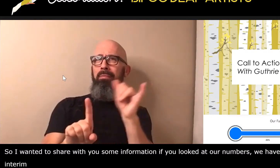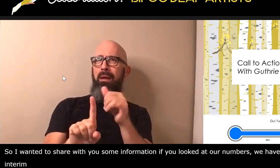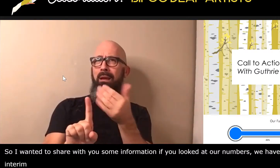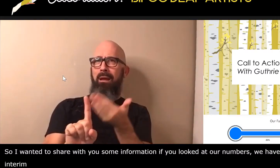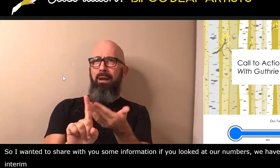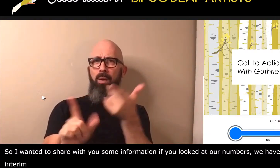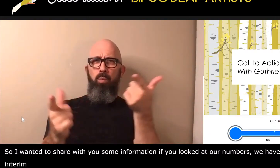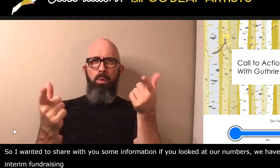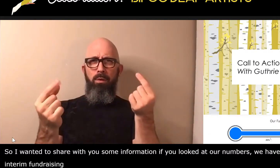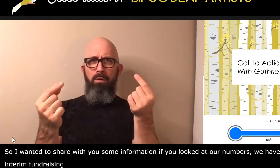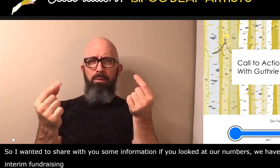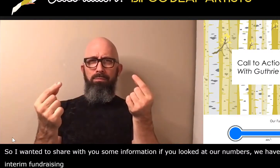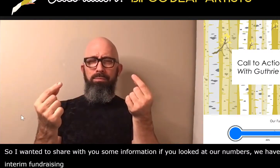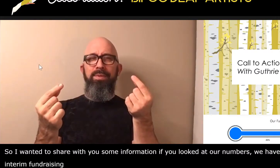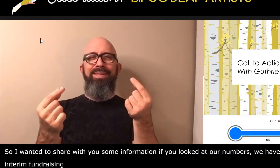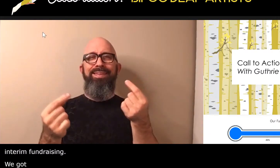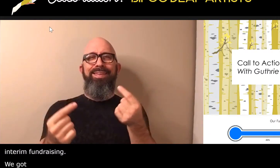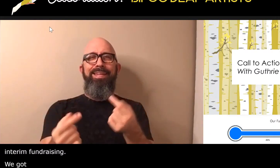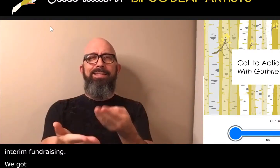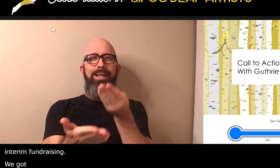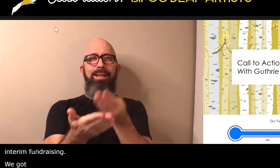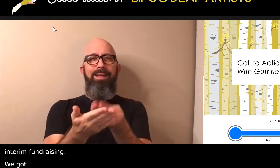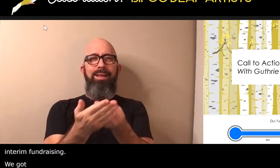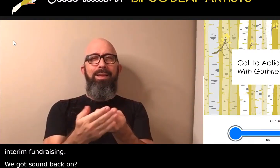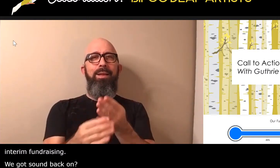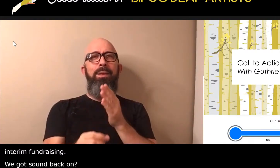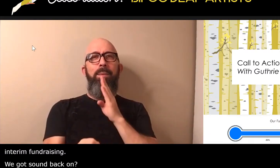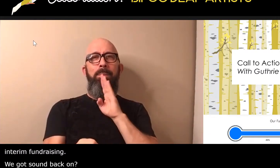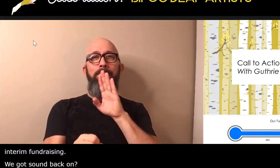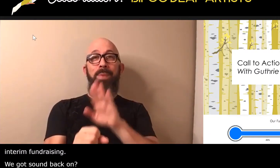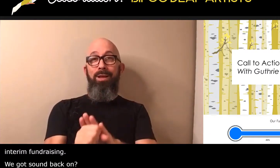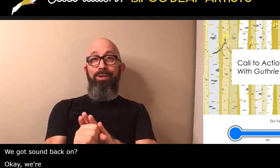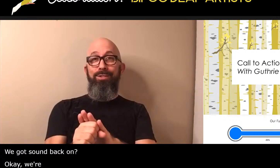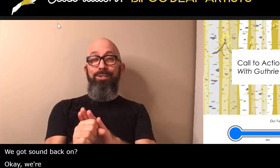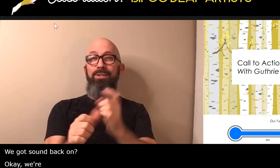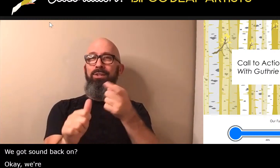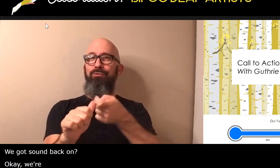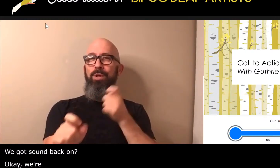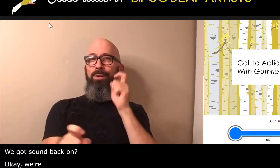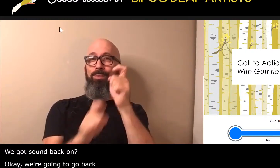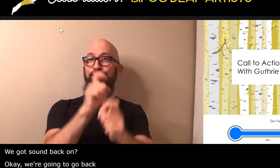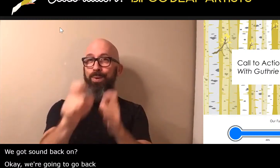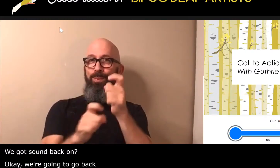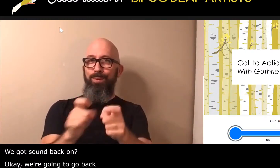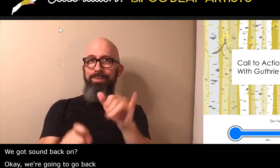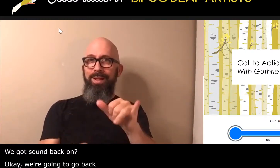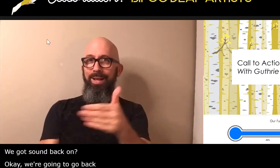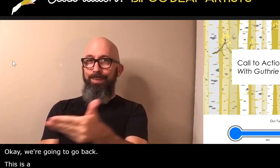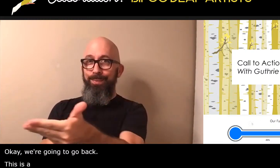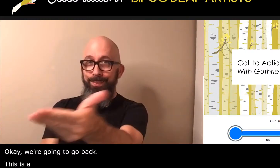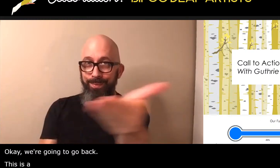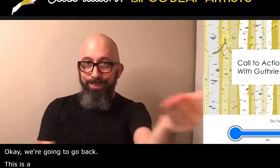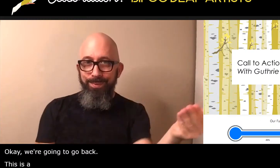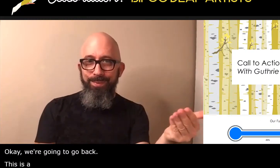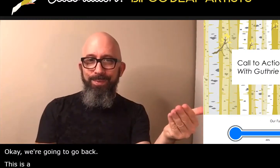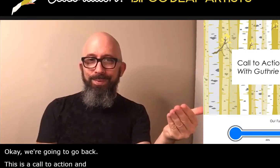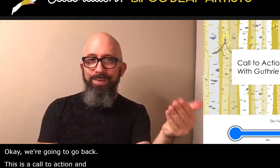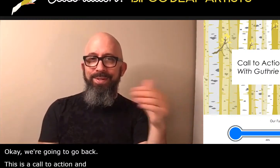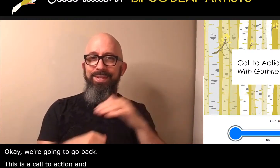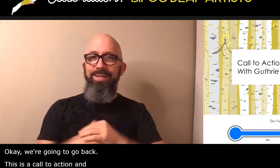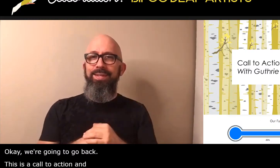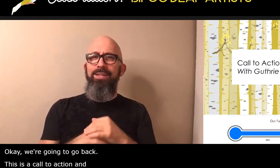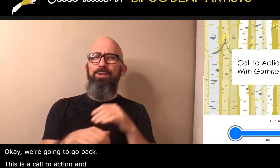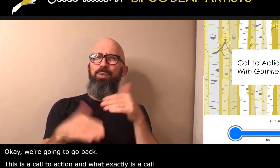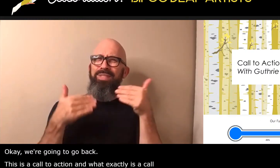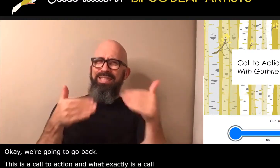we're gonna go back. This is the call to action. And what exactly is the call to action? It is a pledge from donors